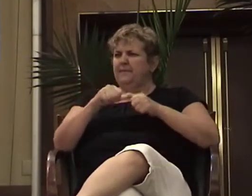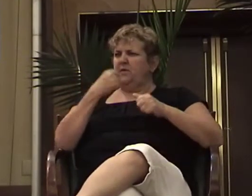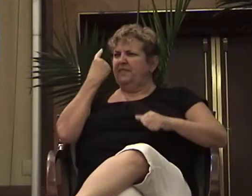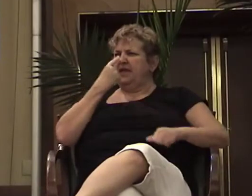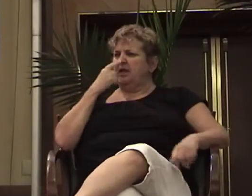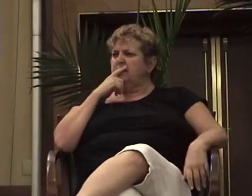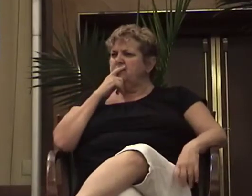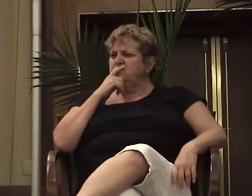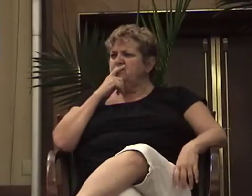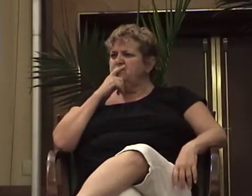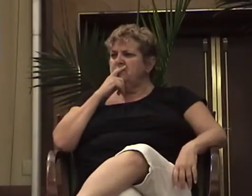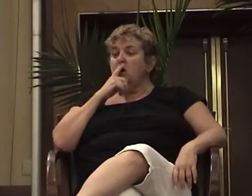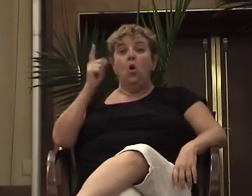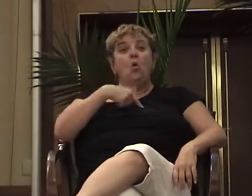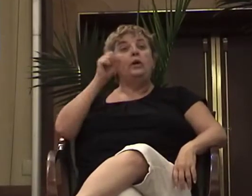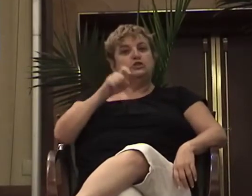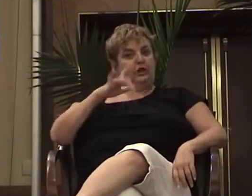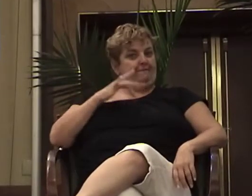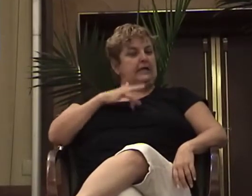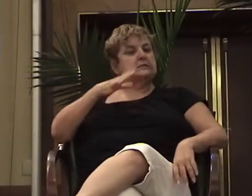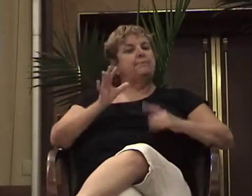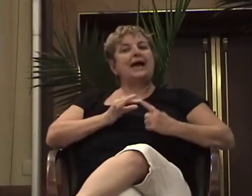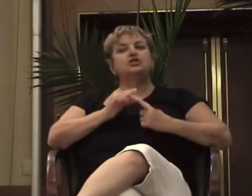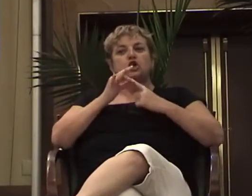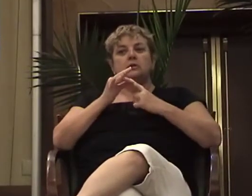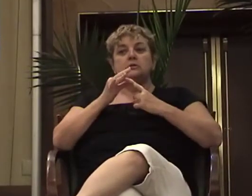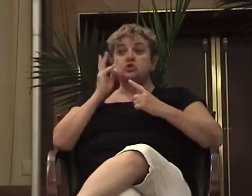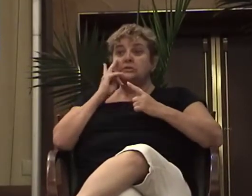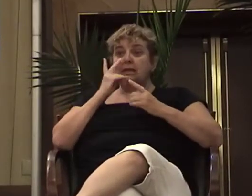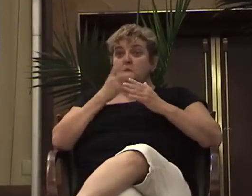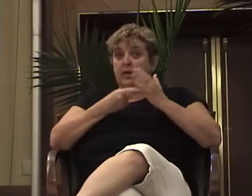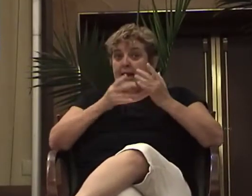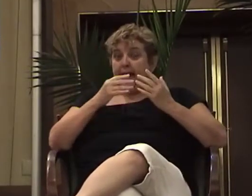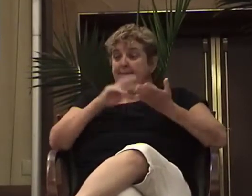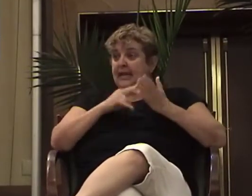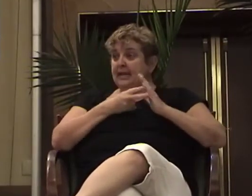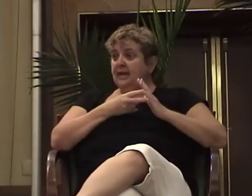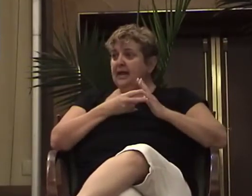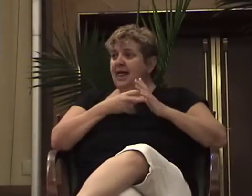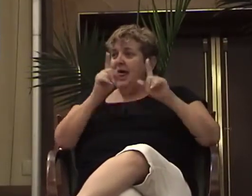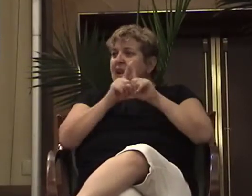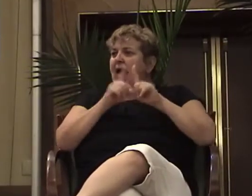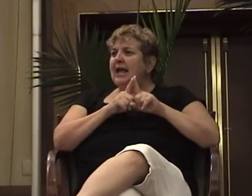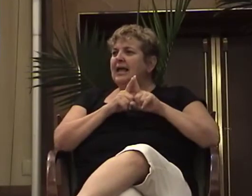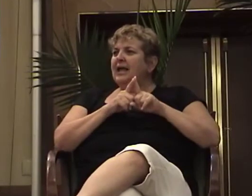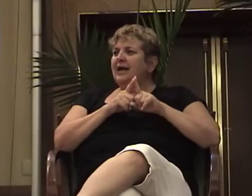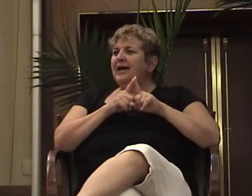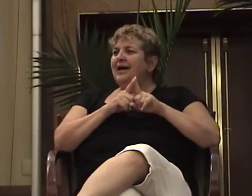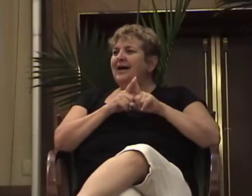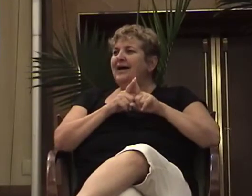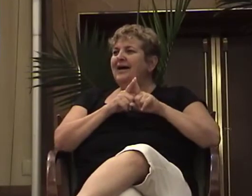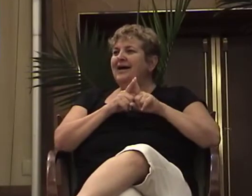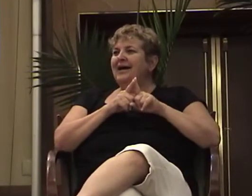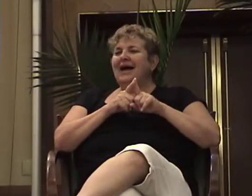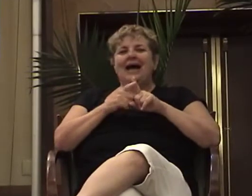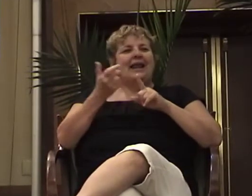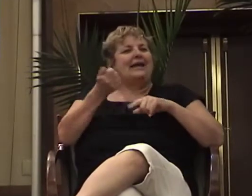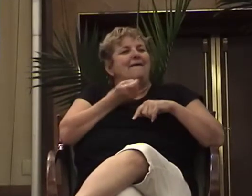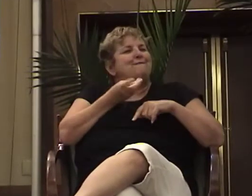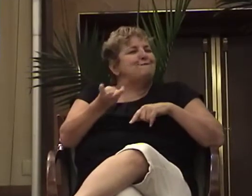should feel special. You see what I'm saying? We should feel special, like a few little chocolate chips and a big old glass of milk.